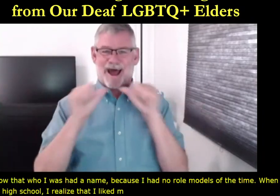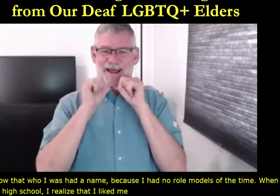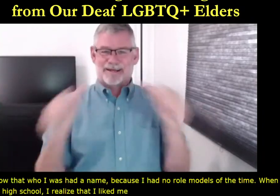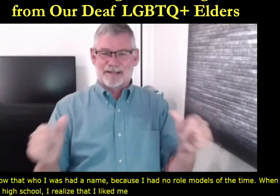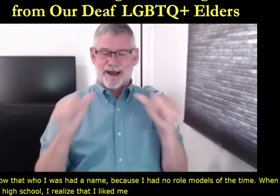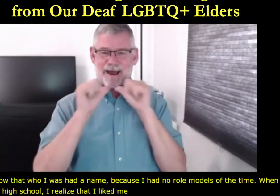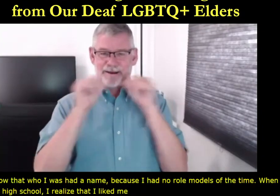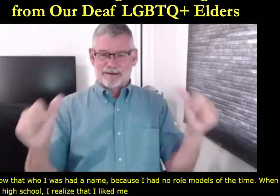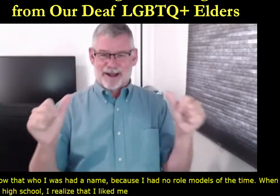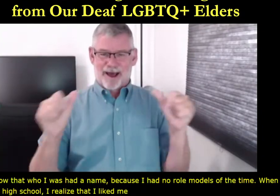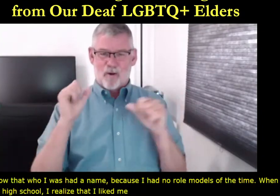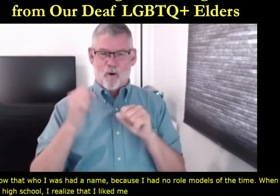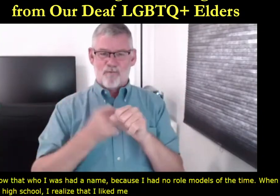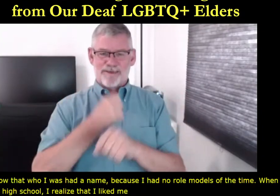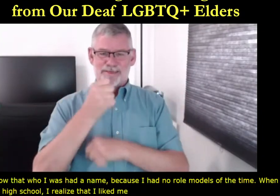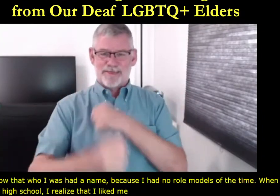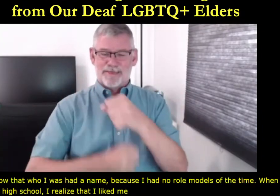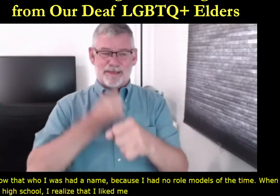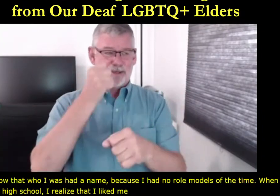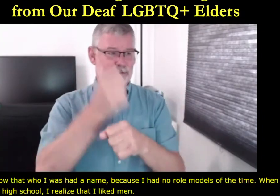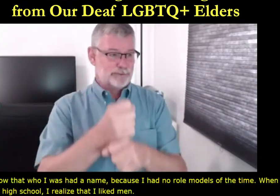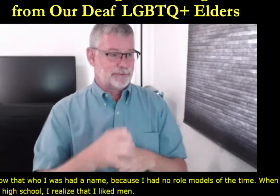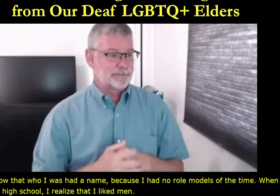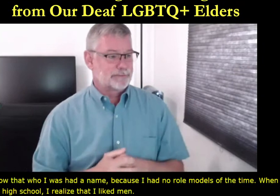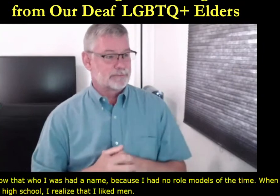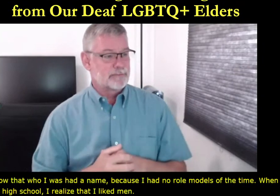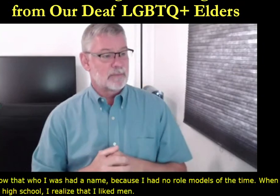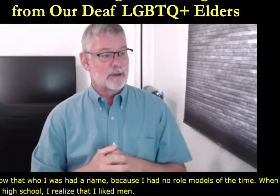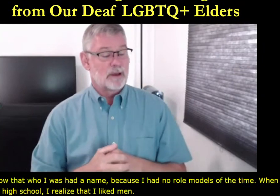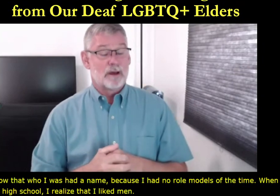and and i think i was in denial because i knew that it was wrong over the years